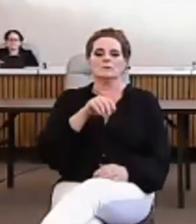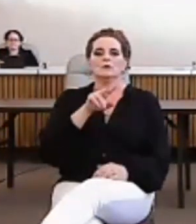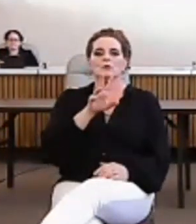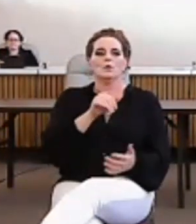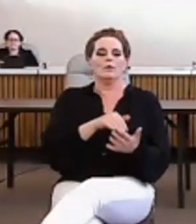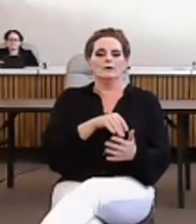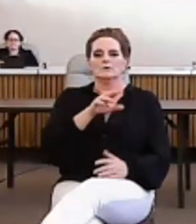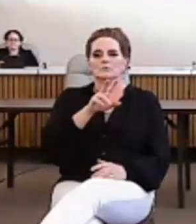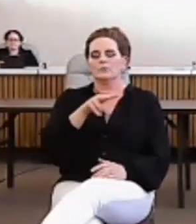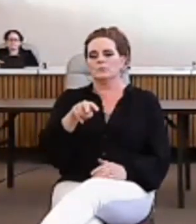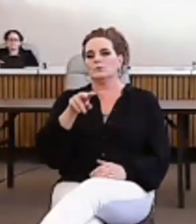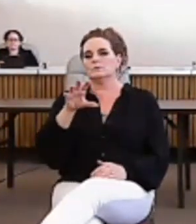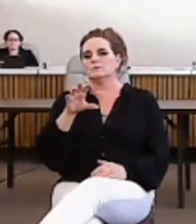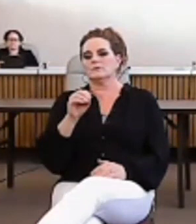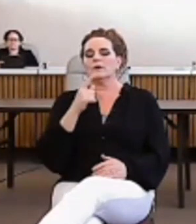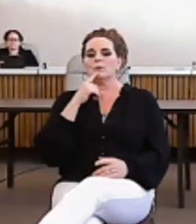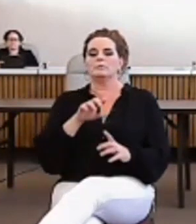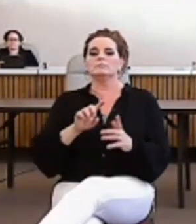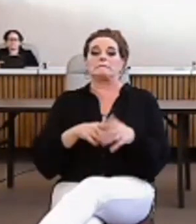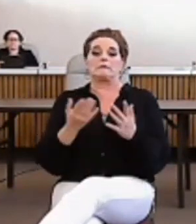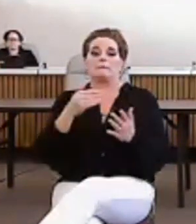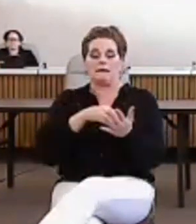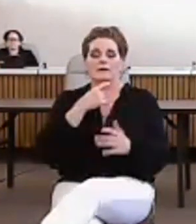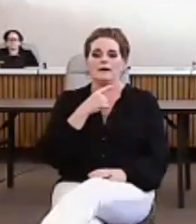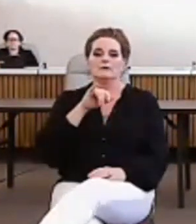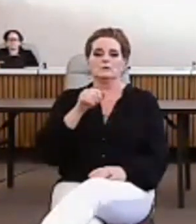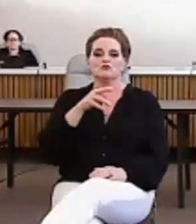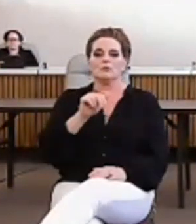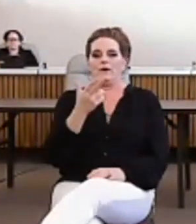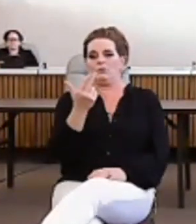2022-024 to be reopened on July 13th, 2022.